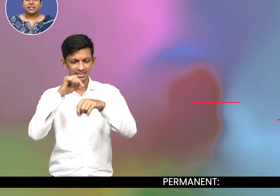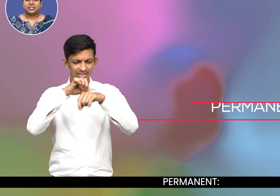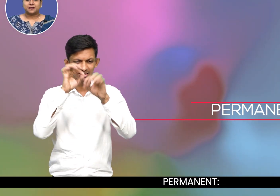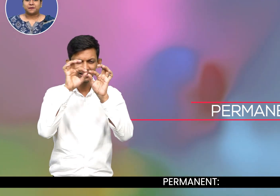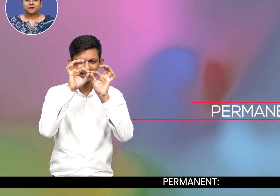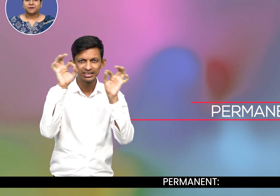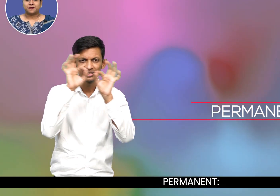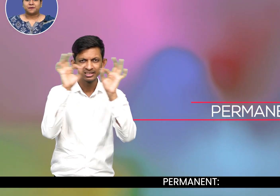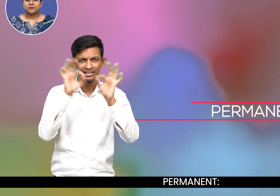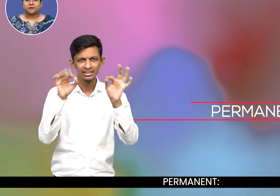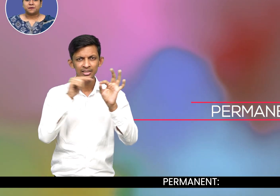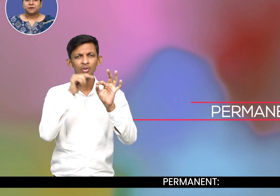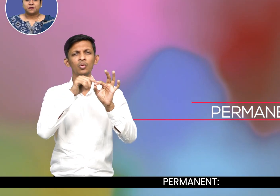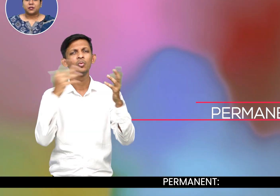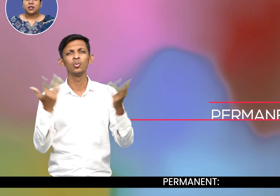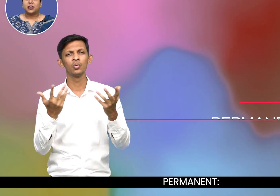permanent.